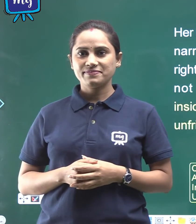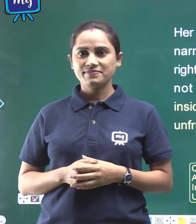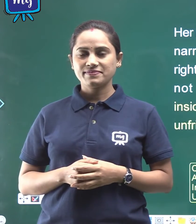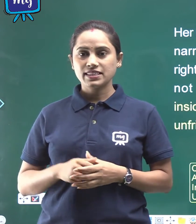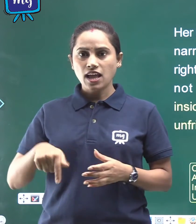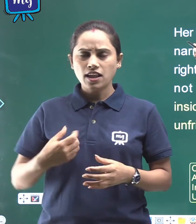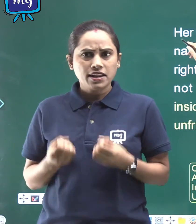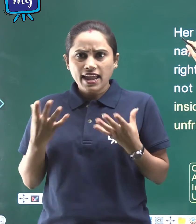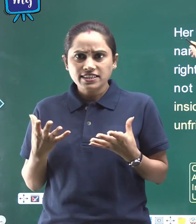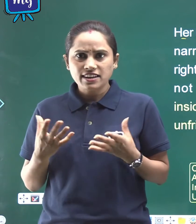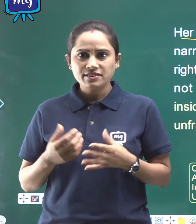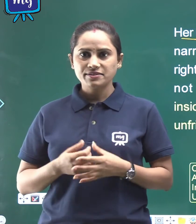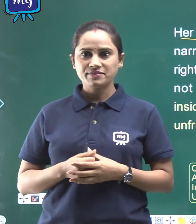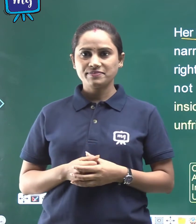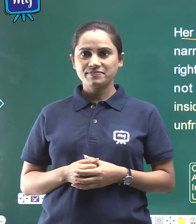Her reaction: